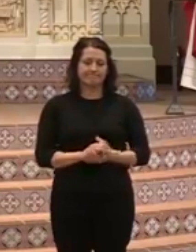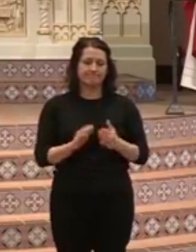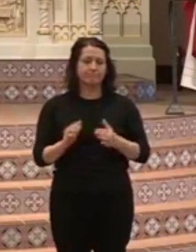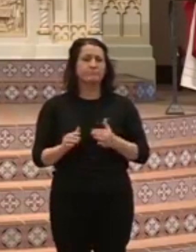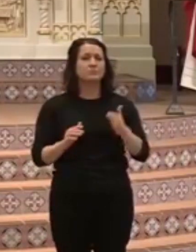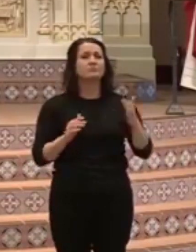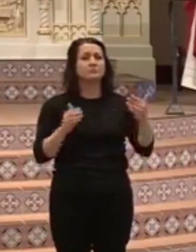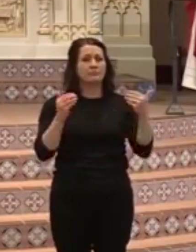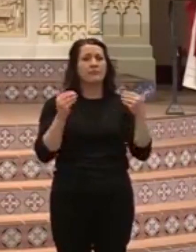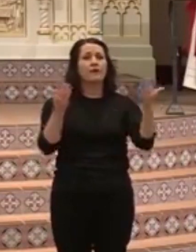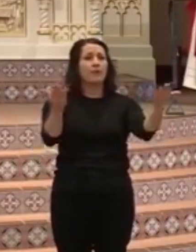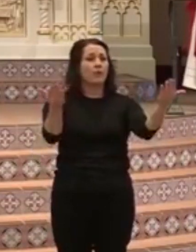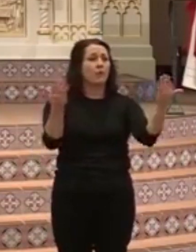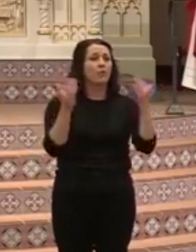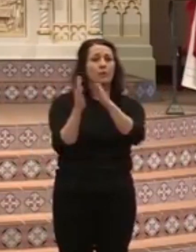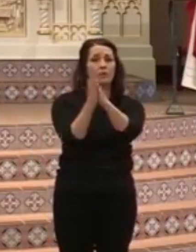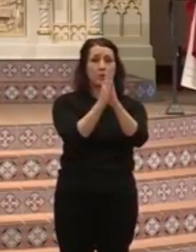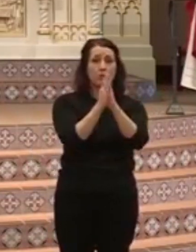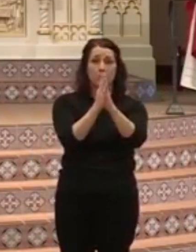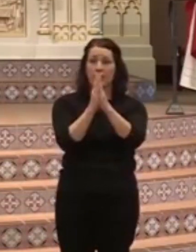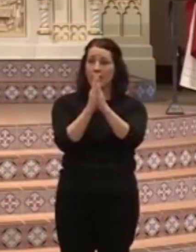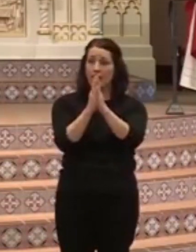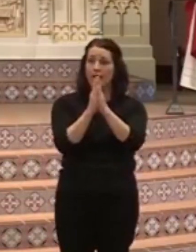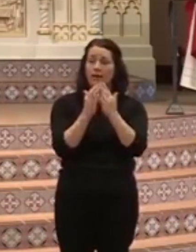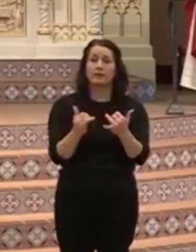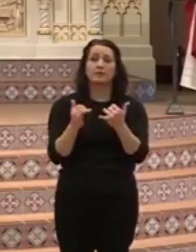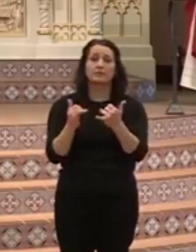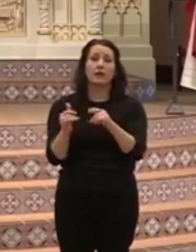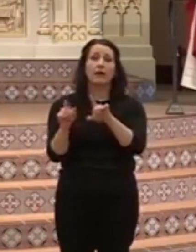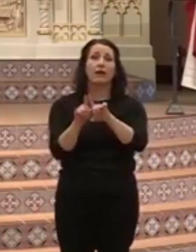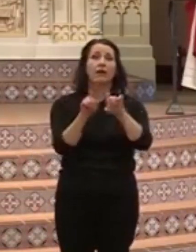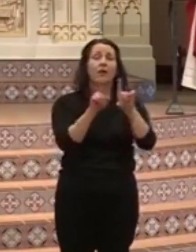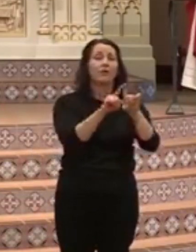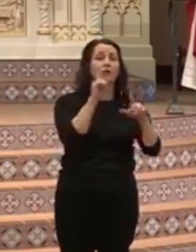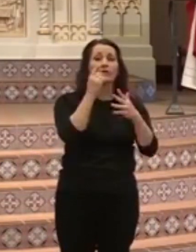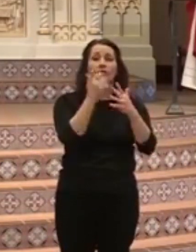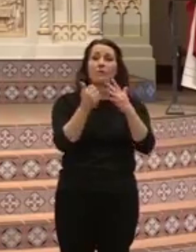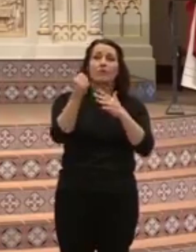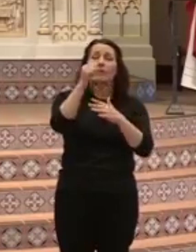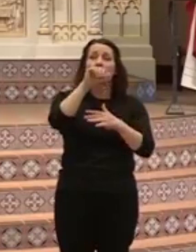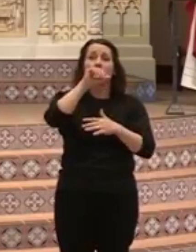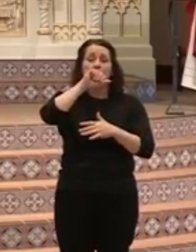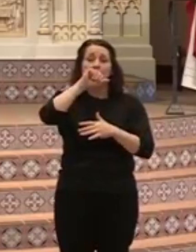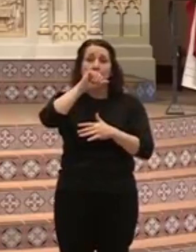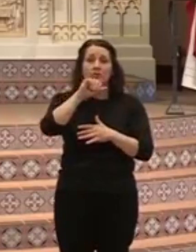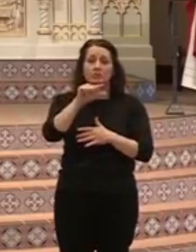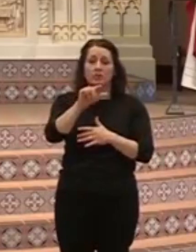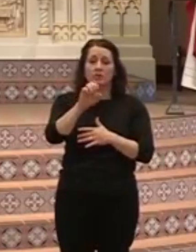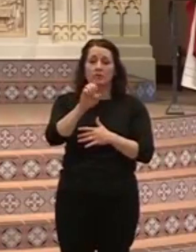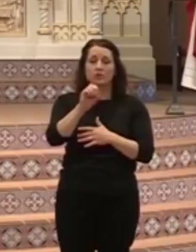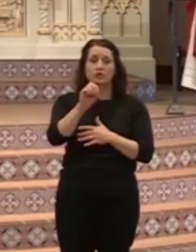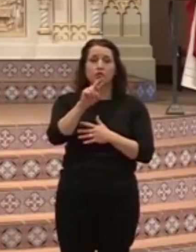Let us pray also for our Archbishop George Lucas, for our bishops,